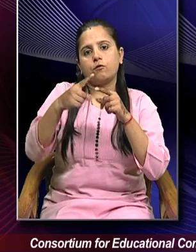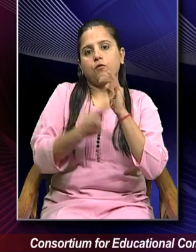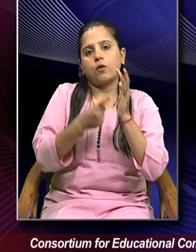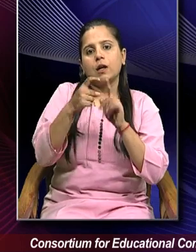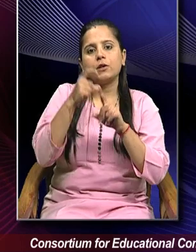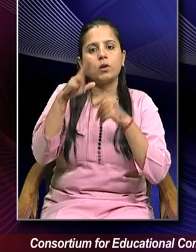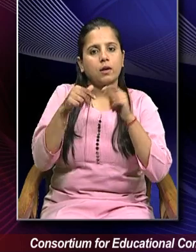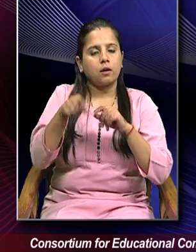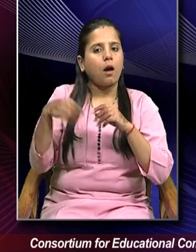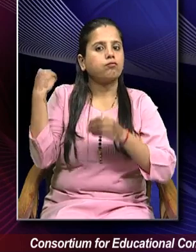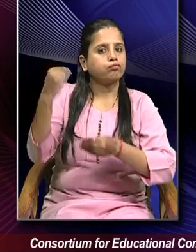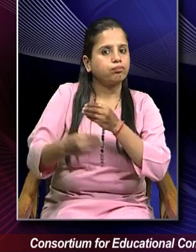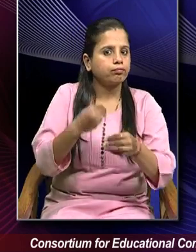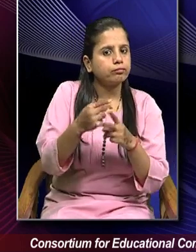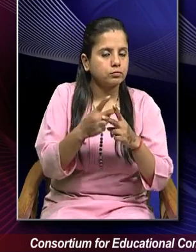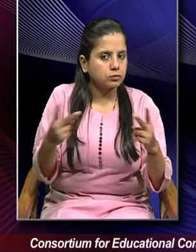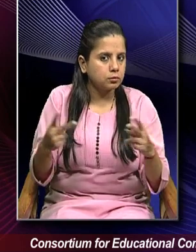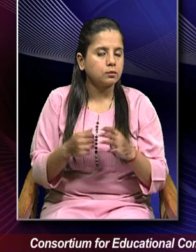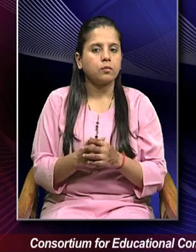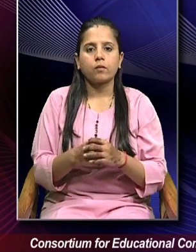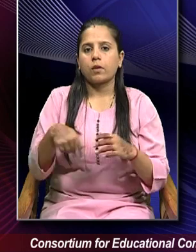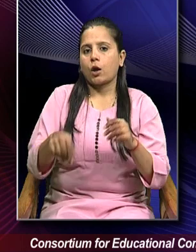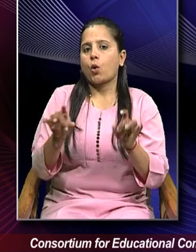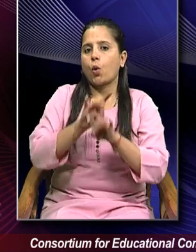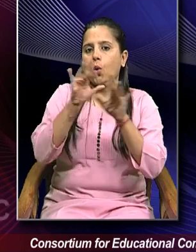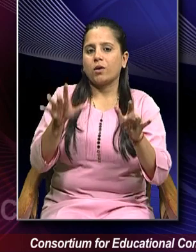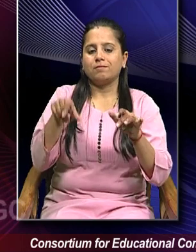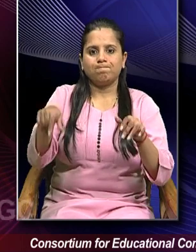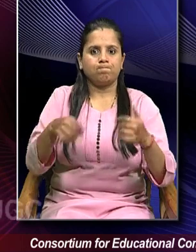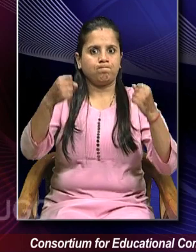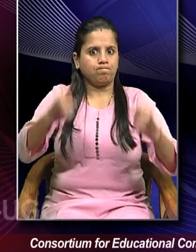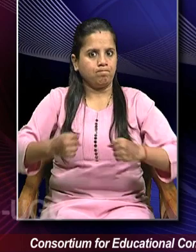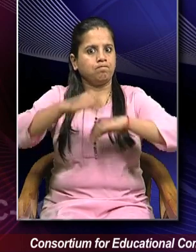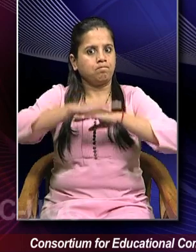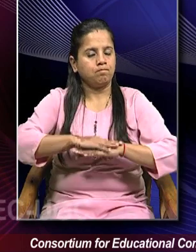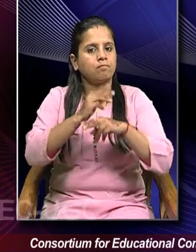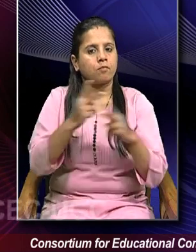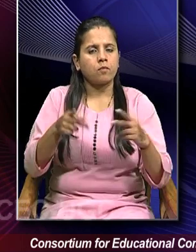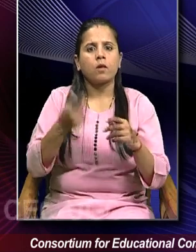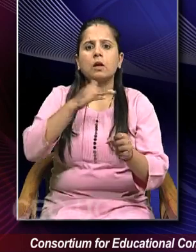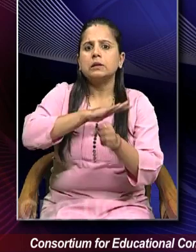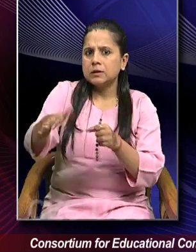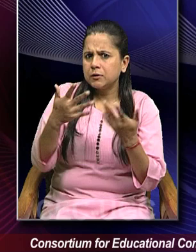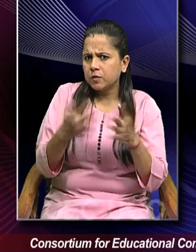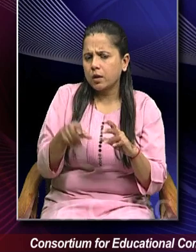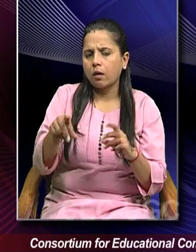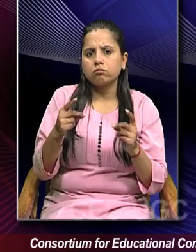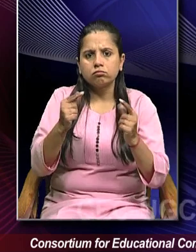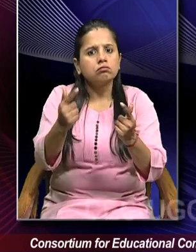the successor to the Austrian throne, and how he was being killed. That was one of the